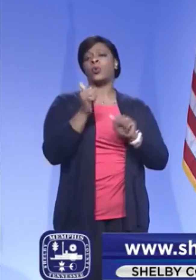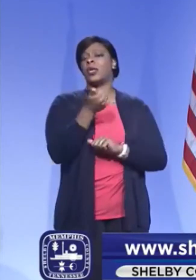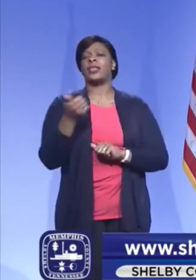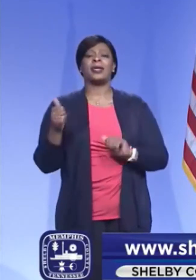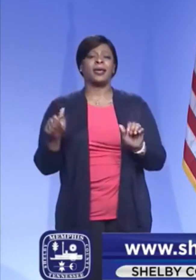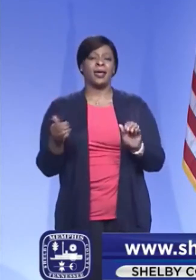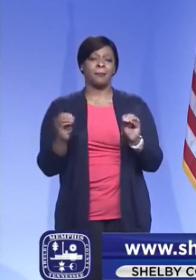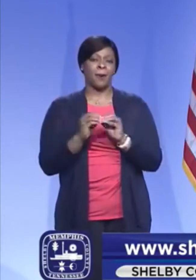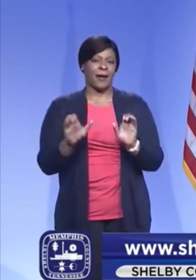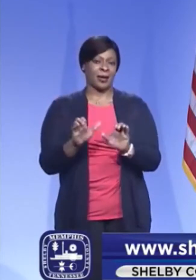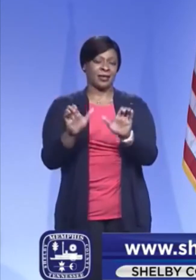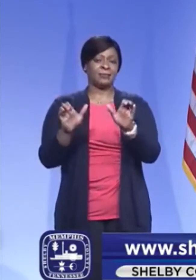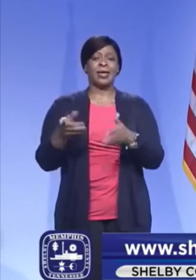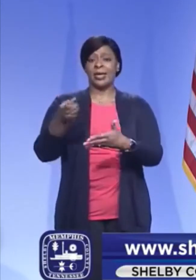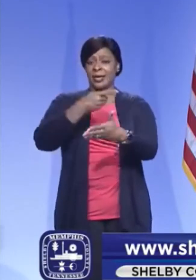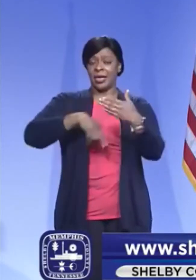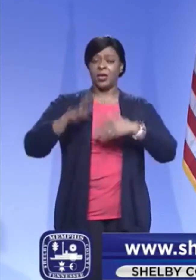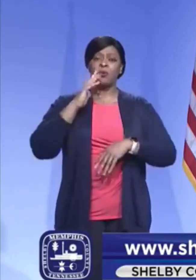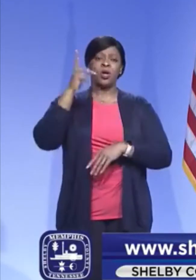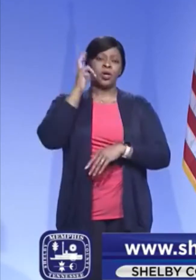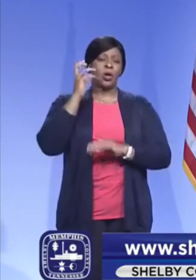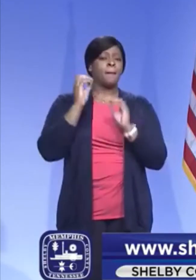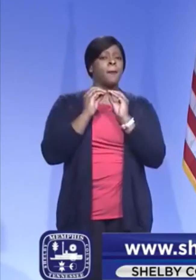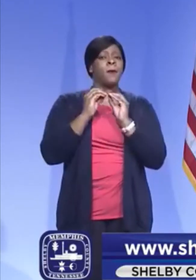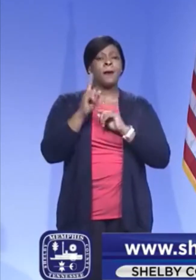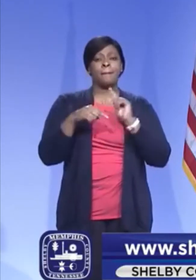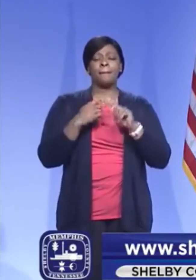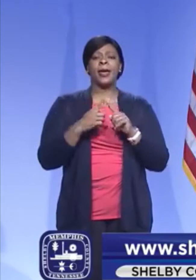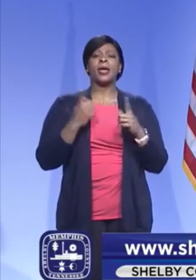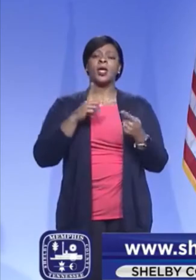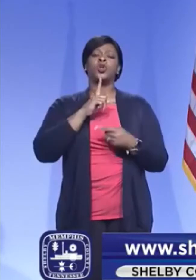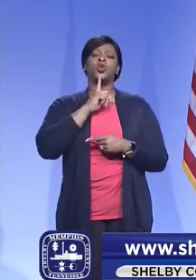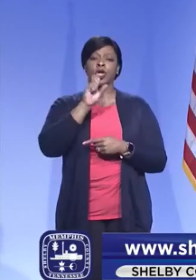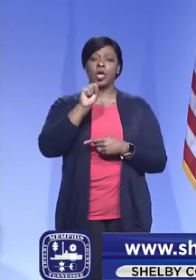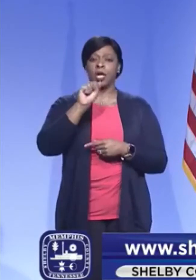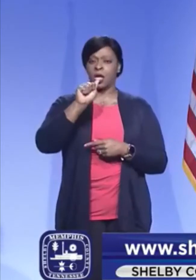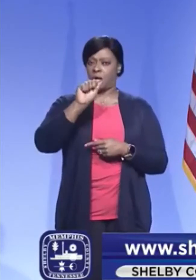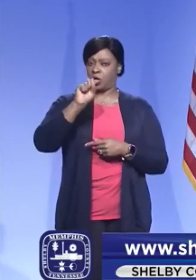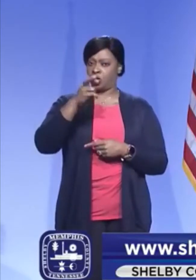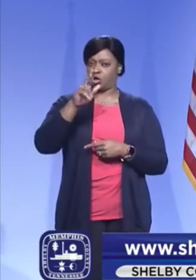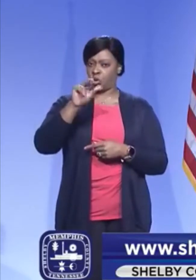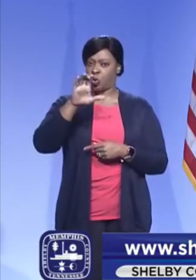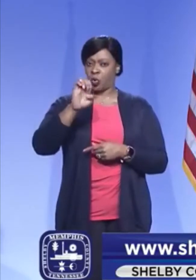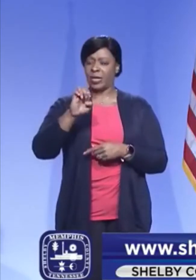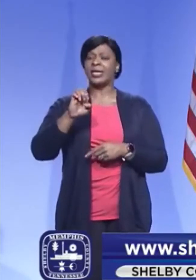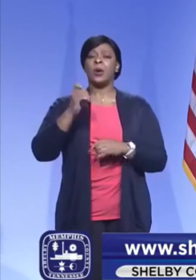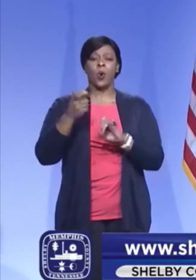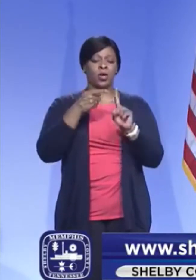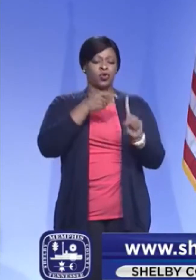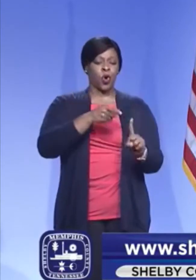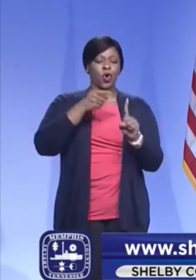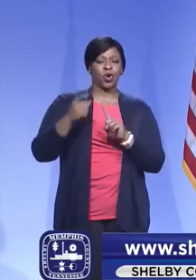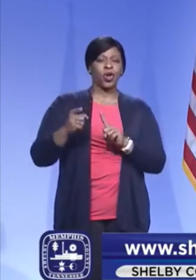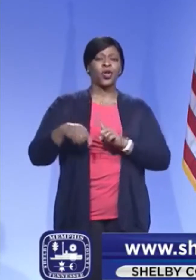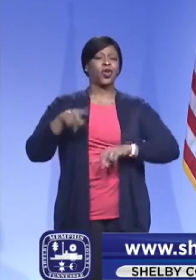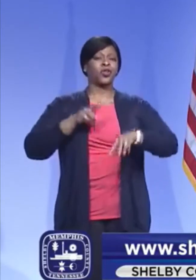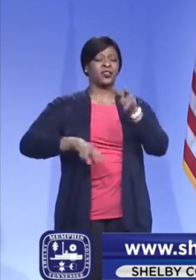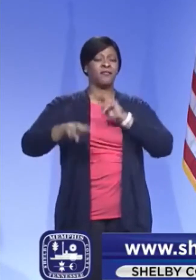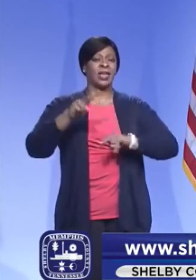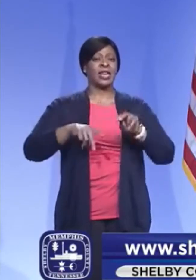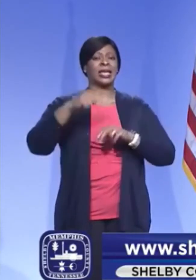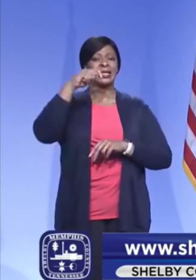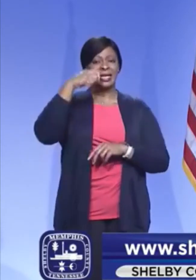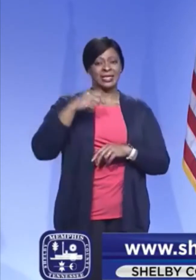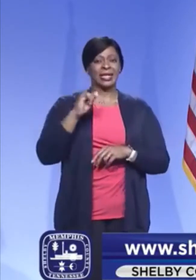else. Next week, you're going to hear more about assurance testing, or what we call targeted surveillance testing. This